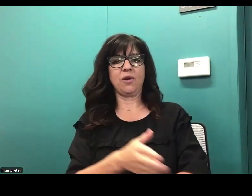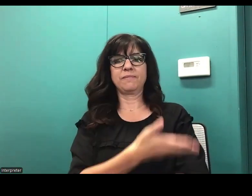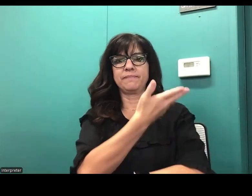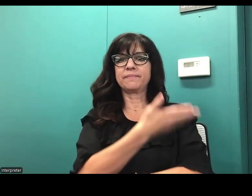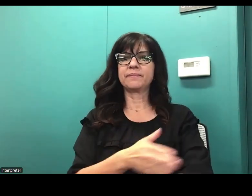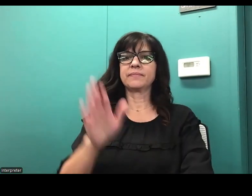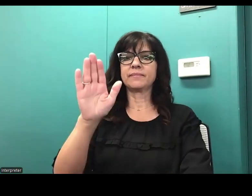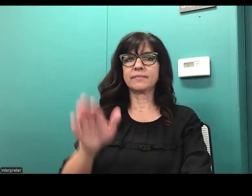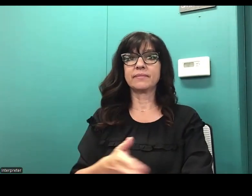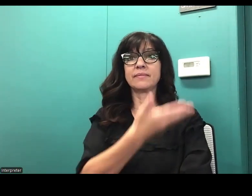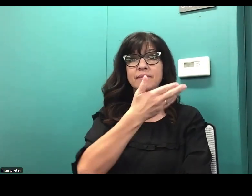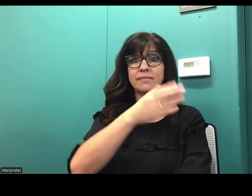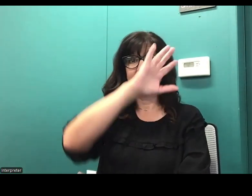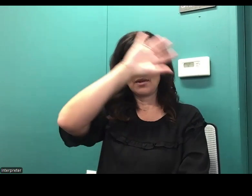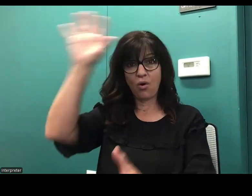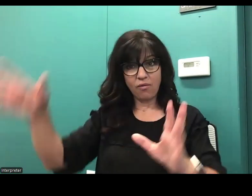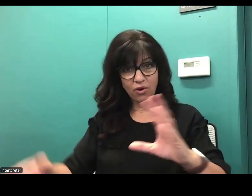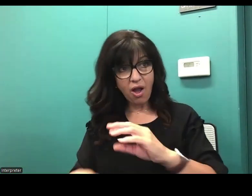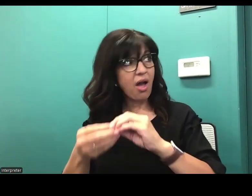So overall,